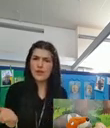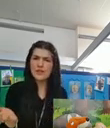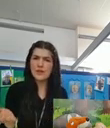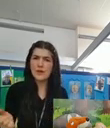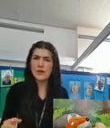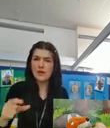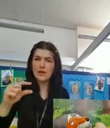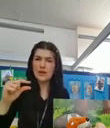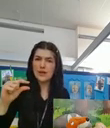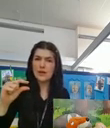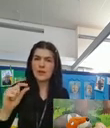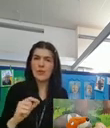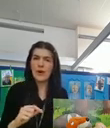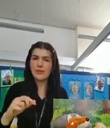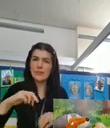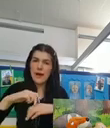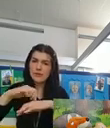to, little brown mouse?"